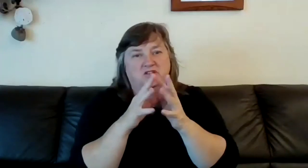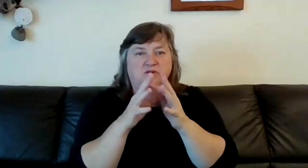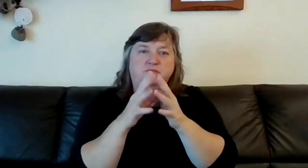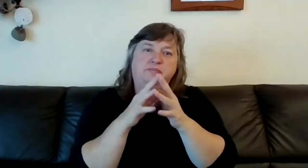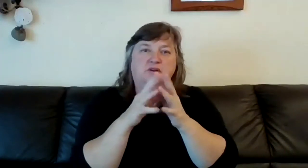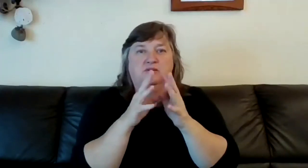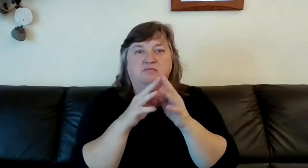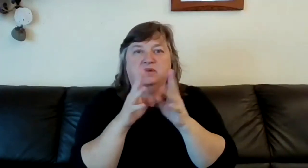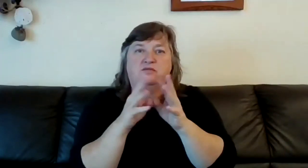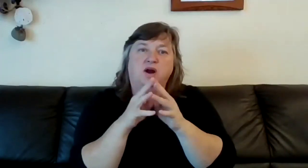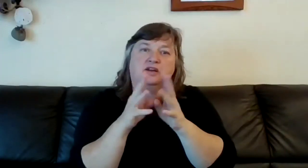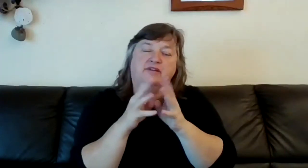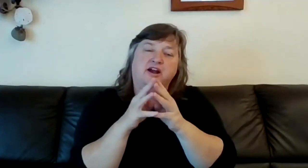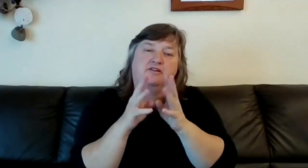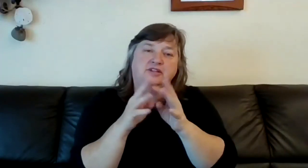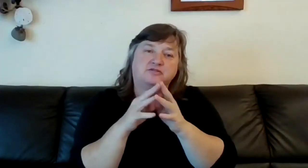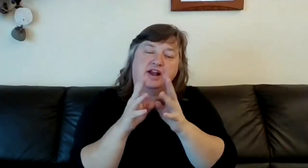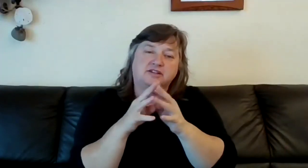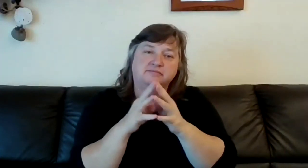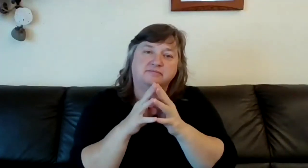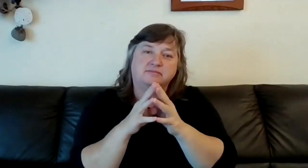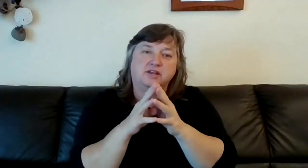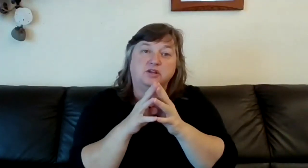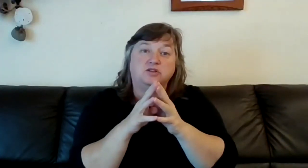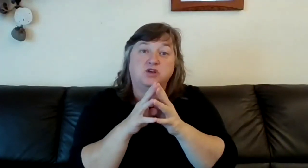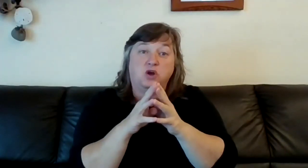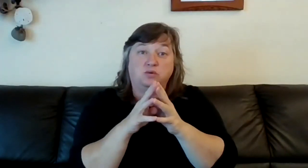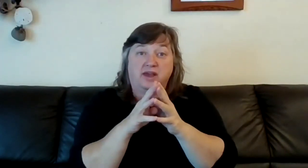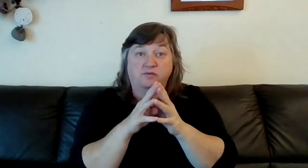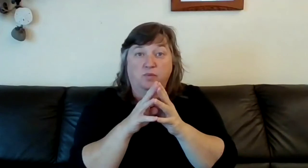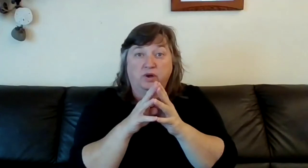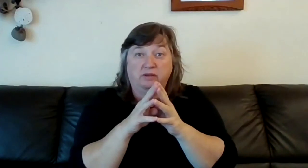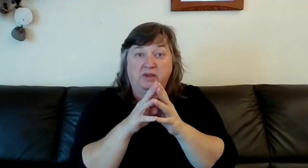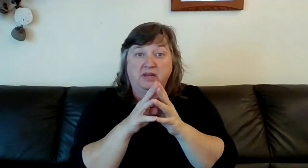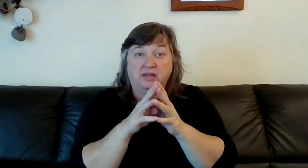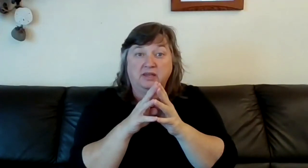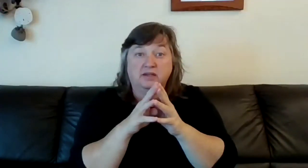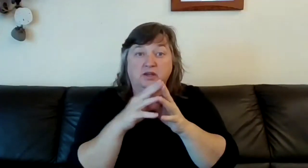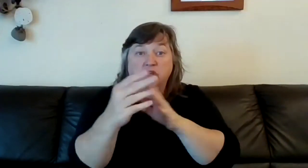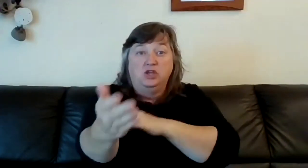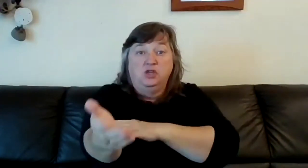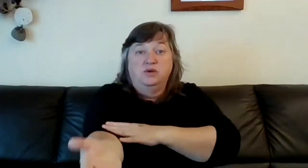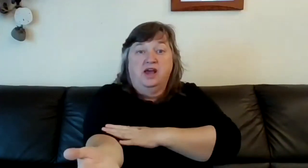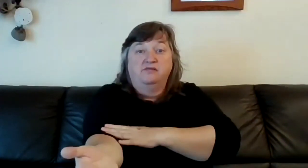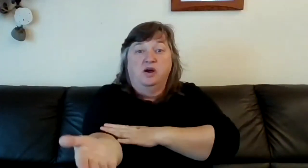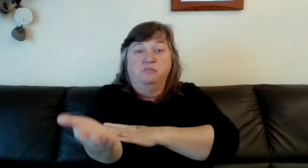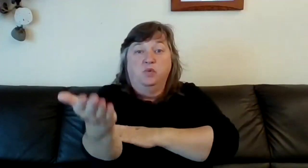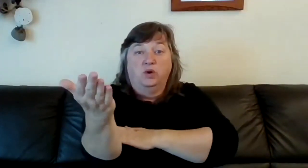So people are kind of walking around, interacting. So to have a morning meeting, you would have a